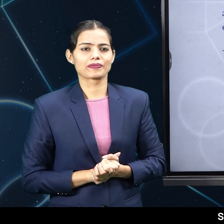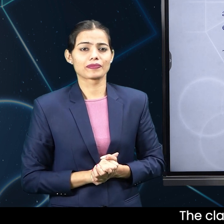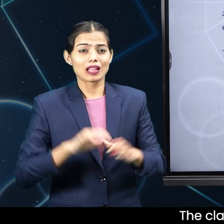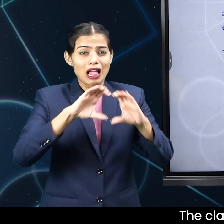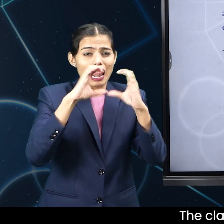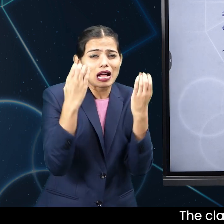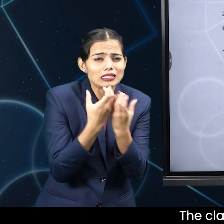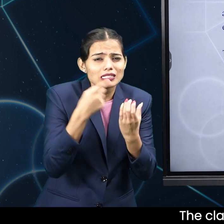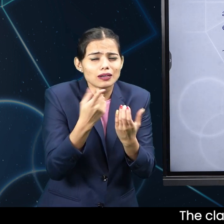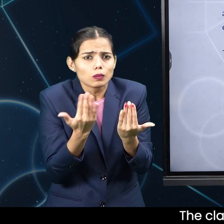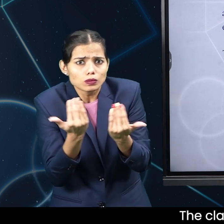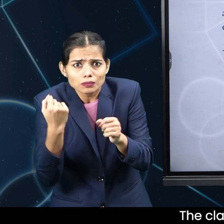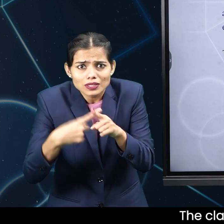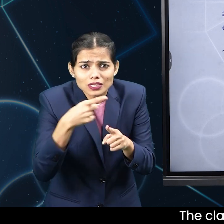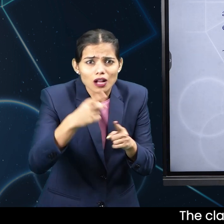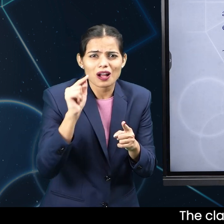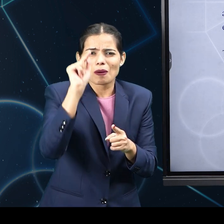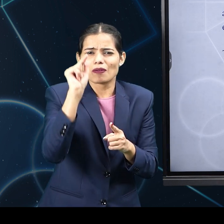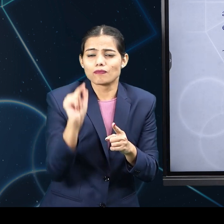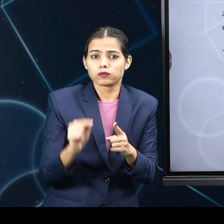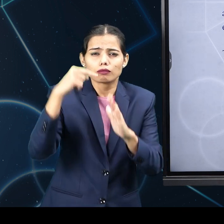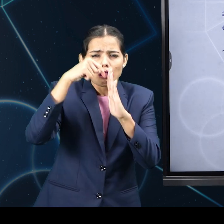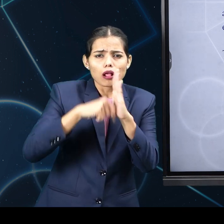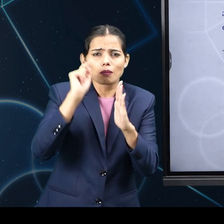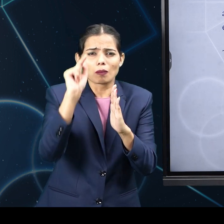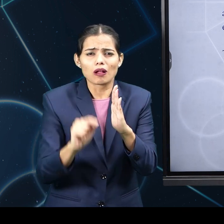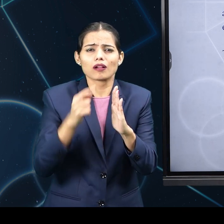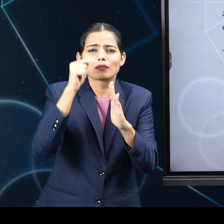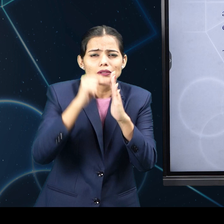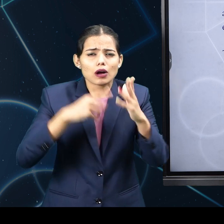The classical probability of an event A is calculated as